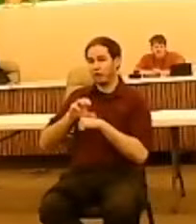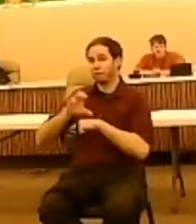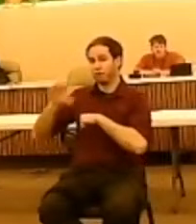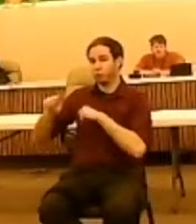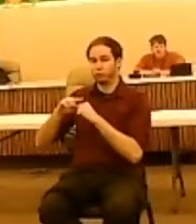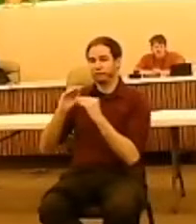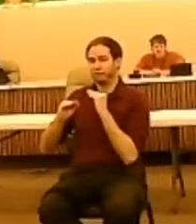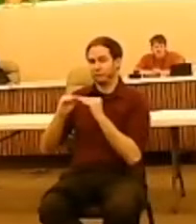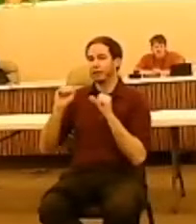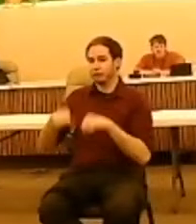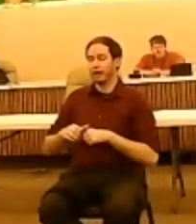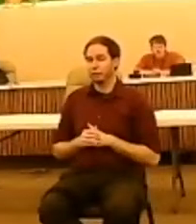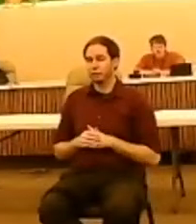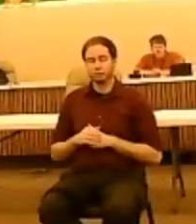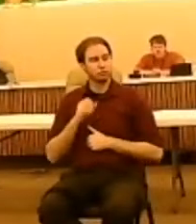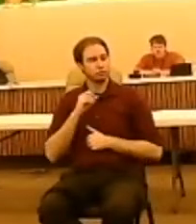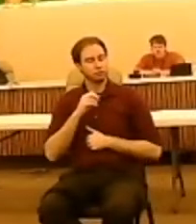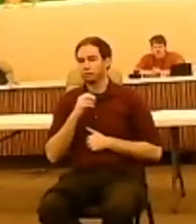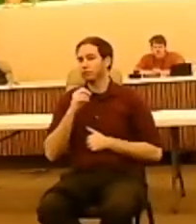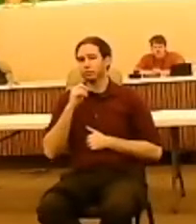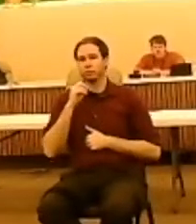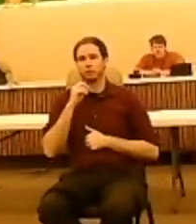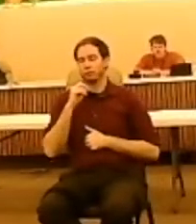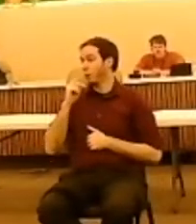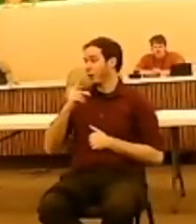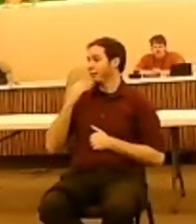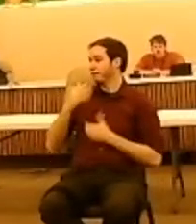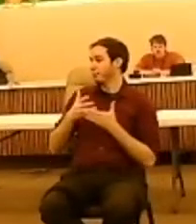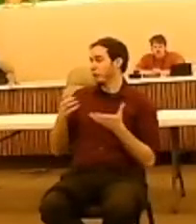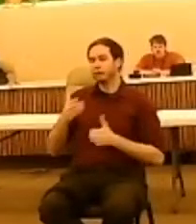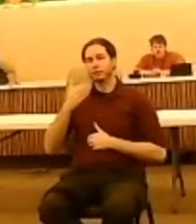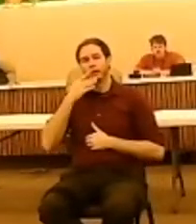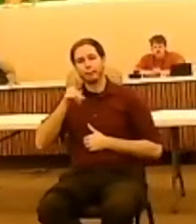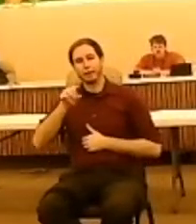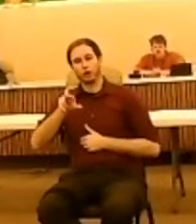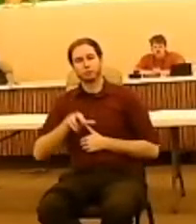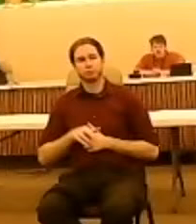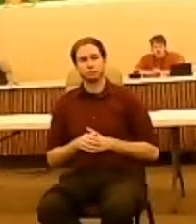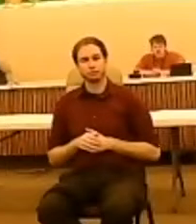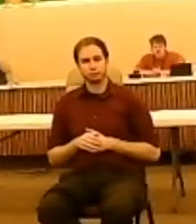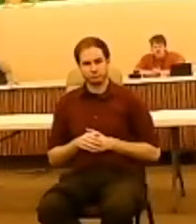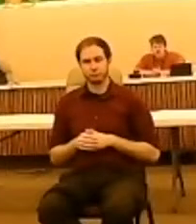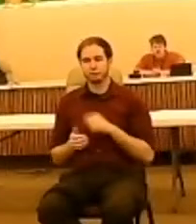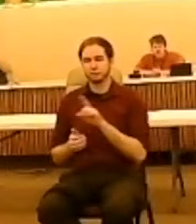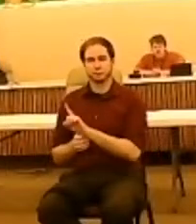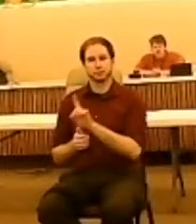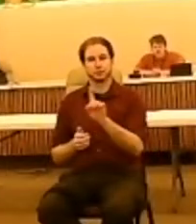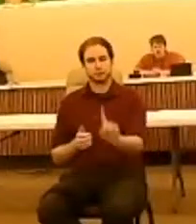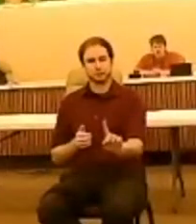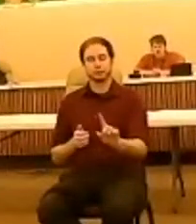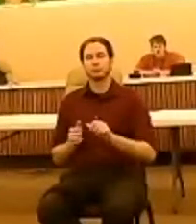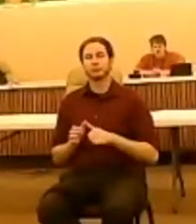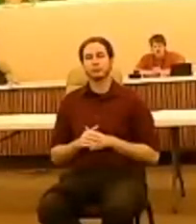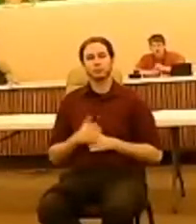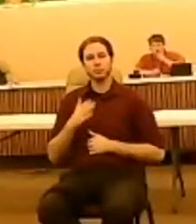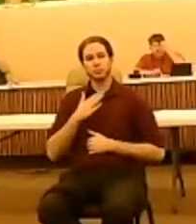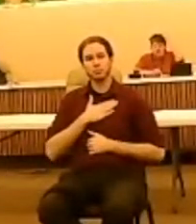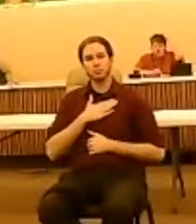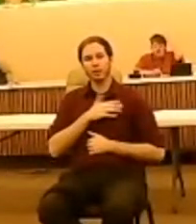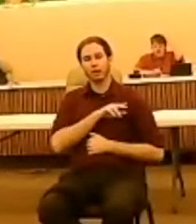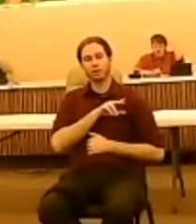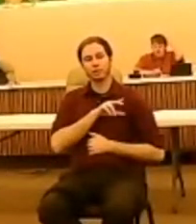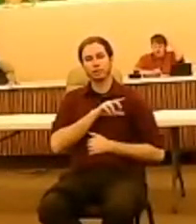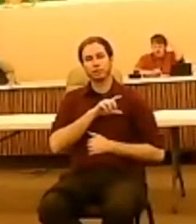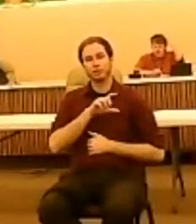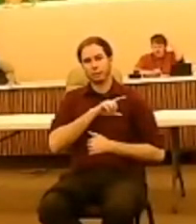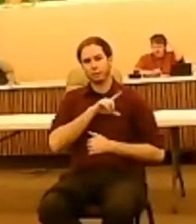to fix it. Okay. Thank you very much. You bet. Thanks, Pete. Thank you. Thanks. I will note that my deputy town